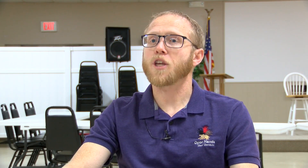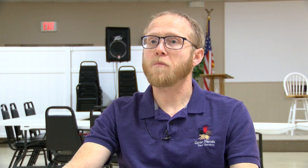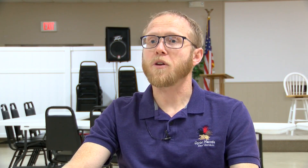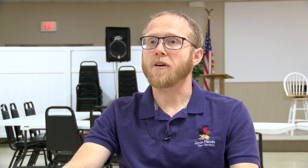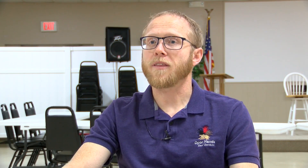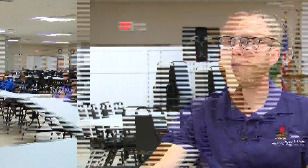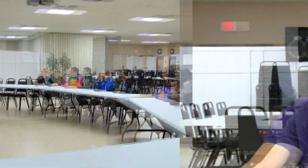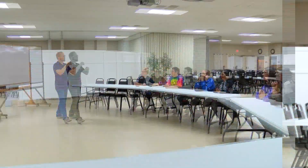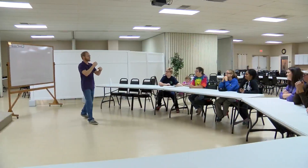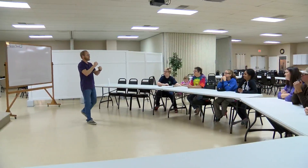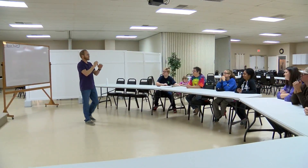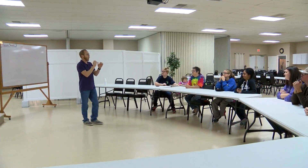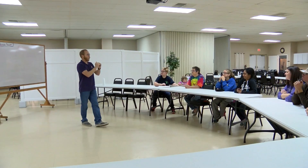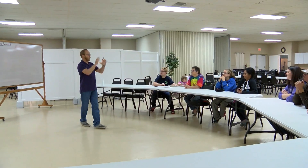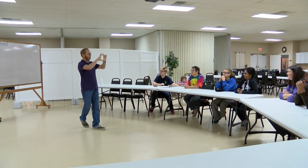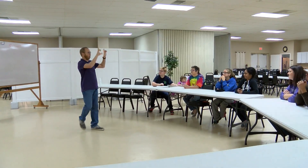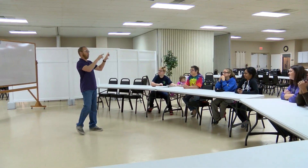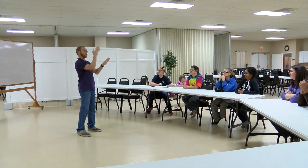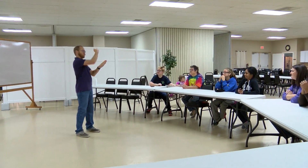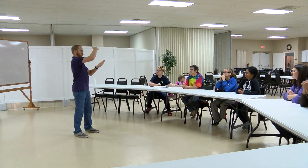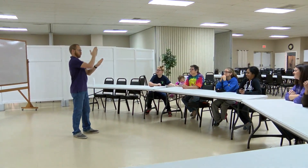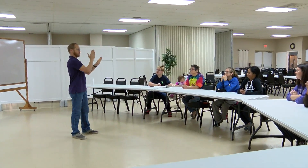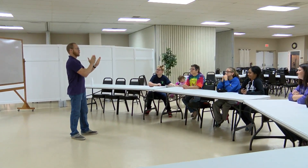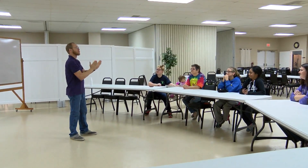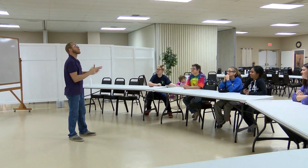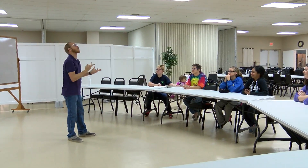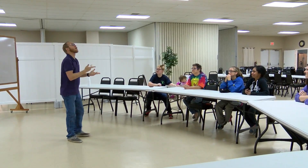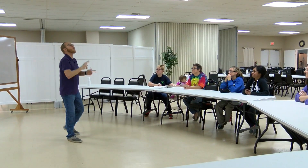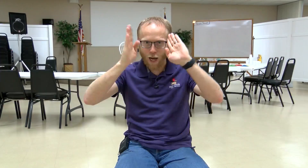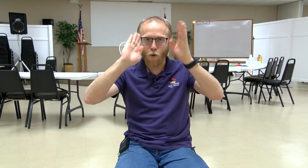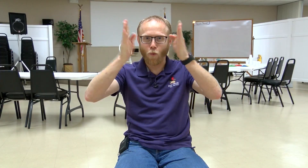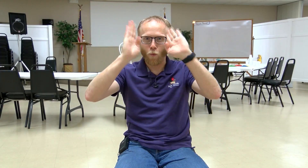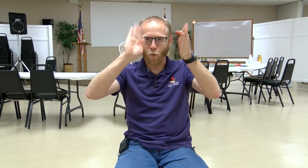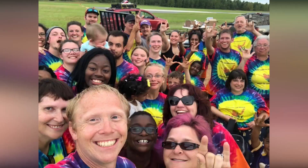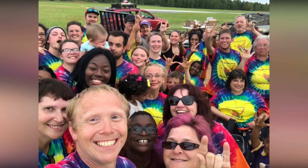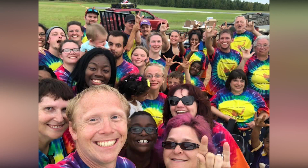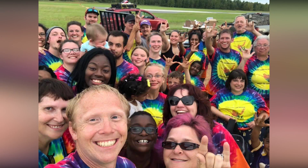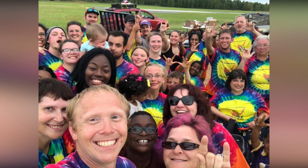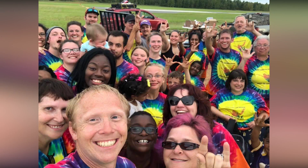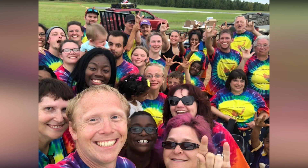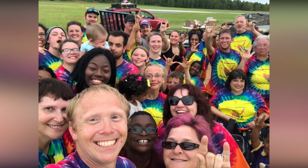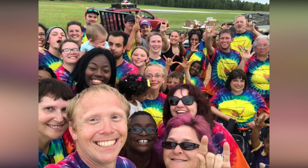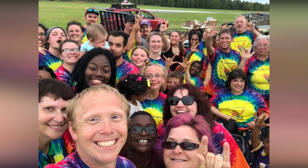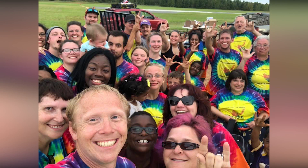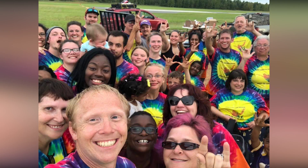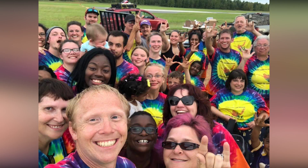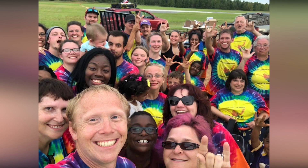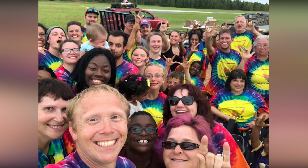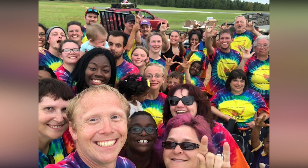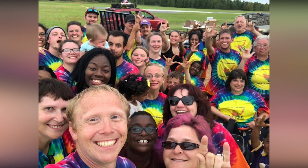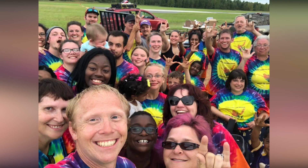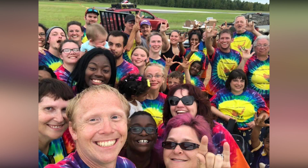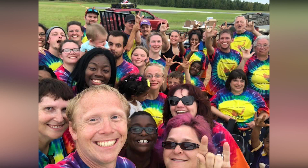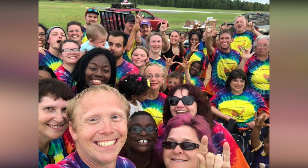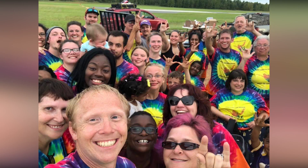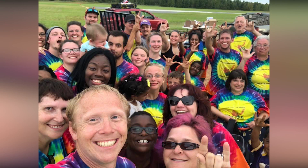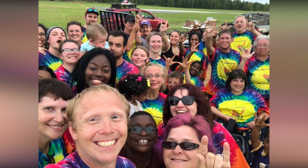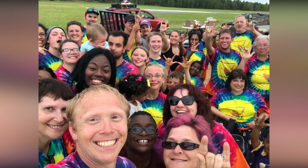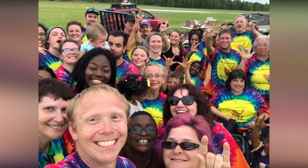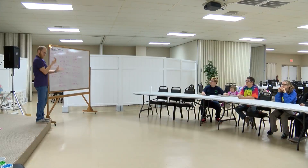the community. That's where Steve Evans and his family comes in to help. Hello. He and his wife got into deaf ministry more than a decade ago. The